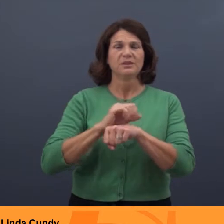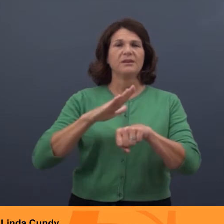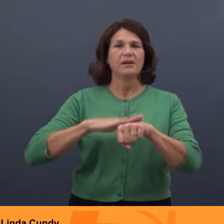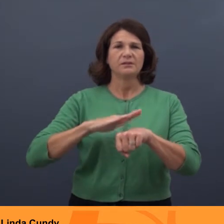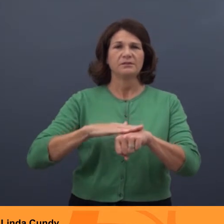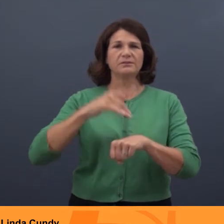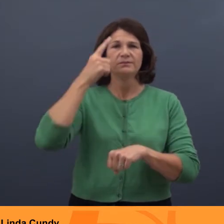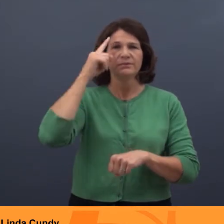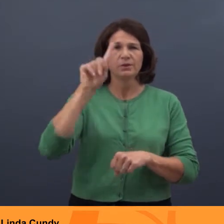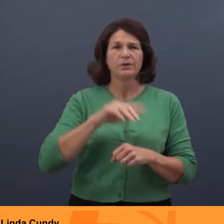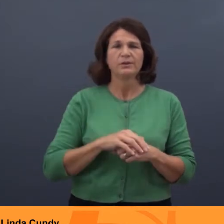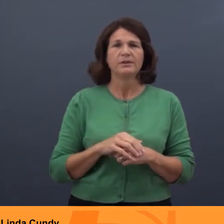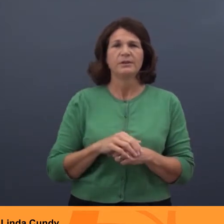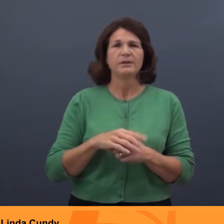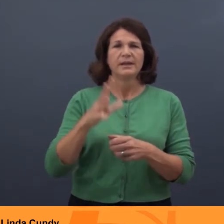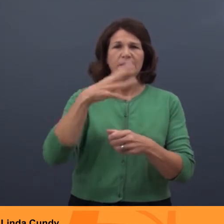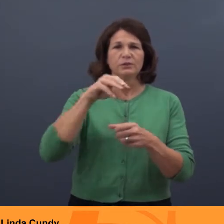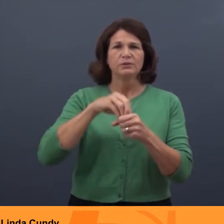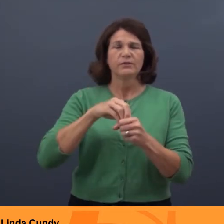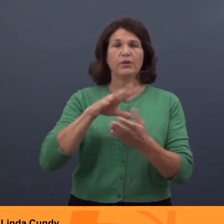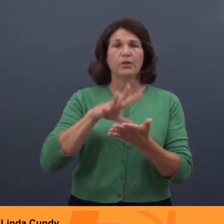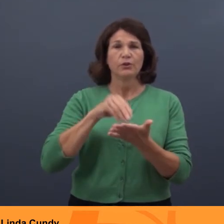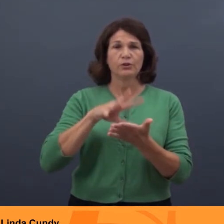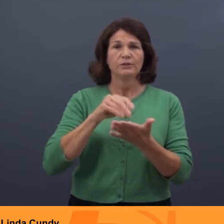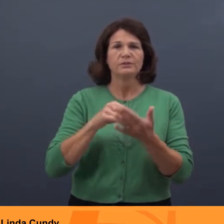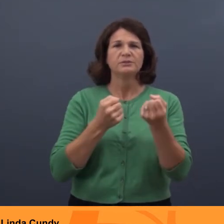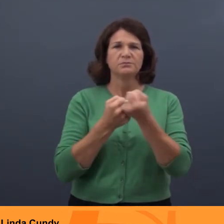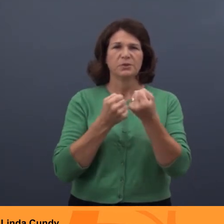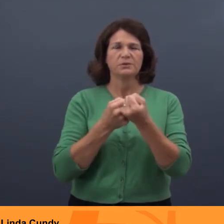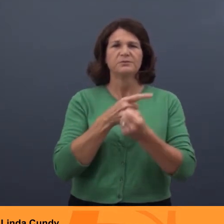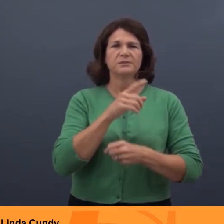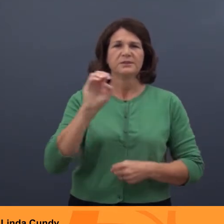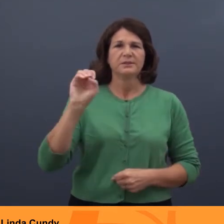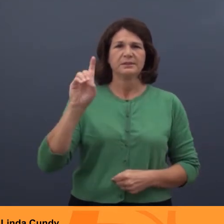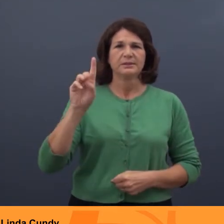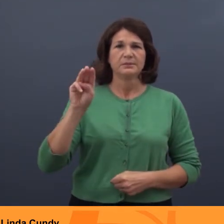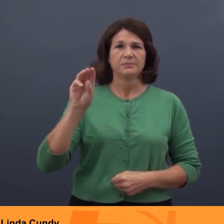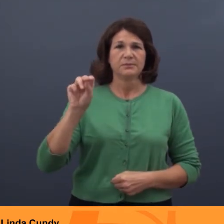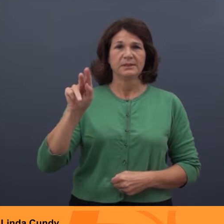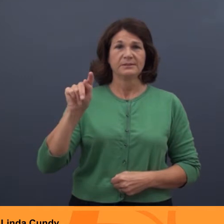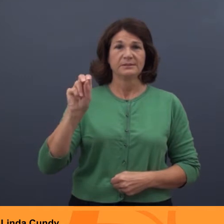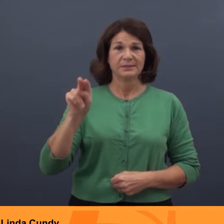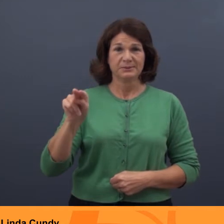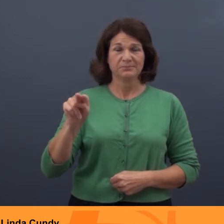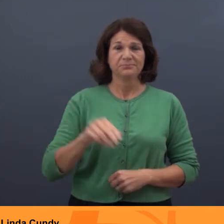and I'm a consultant for the Inclusive Learning Supports team in Edmonton.